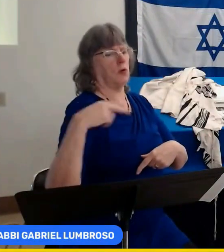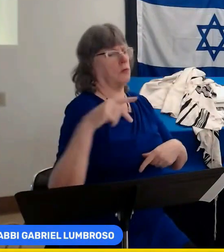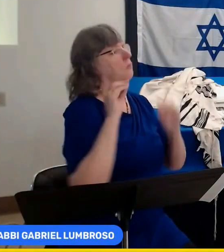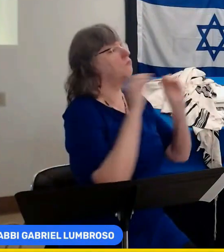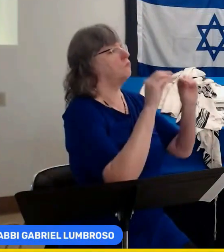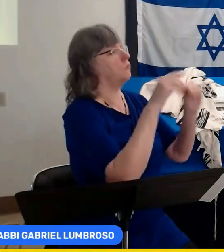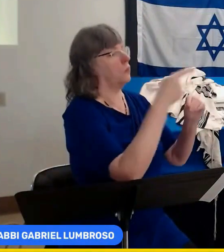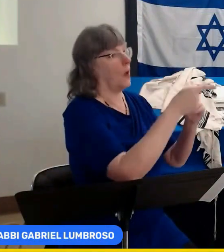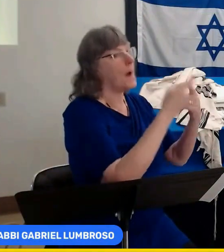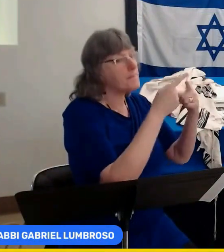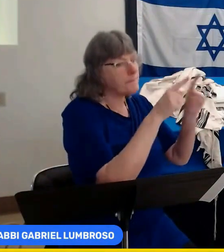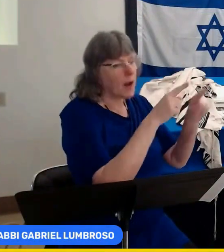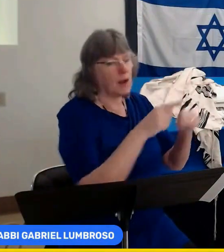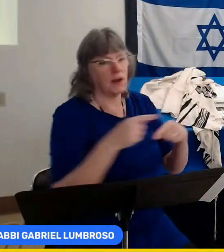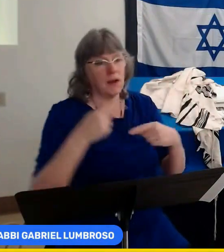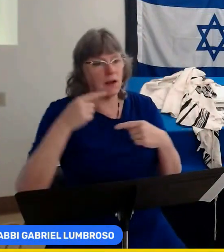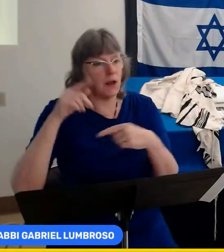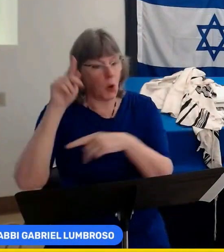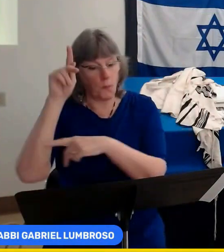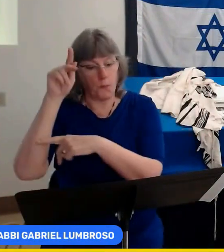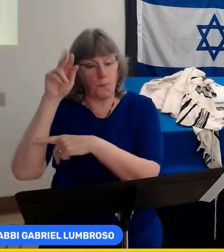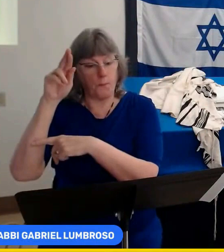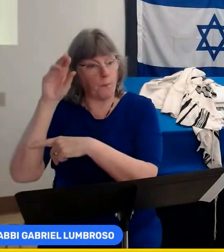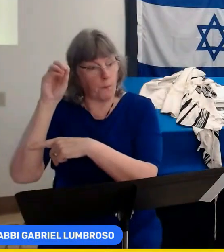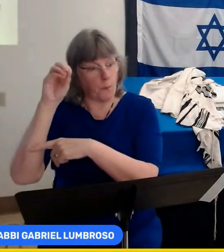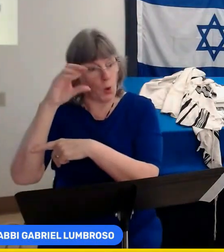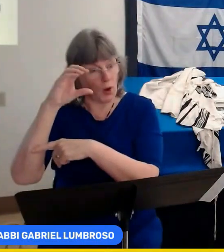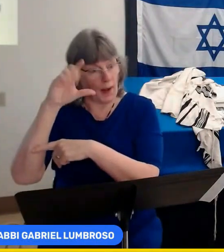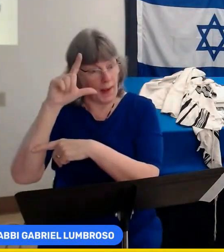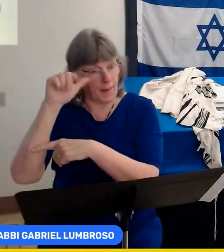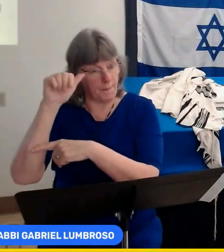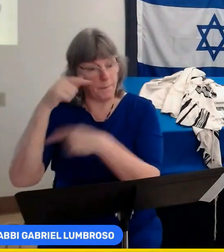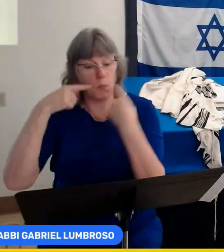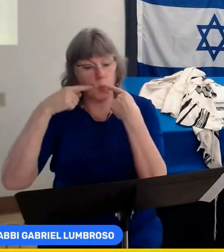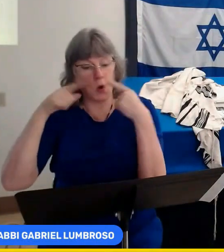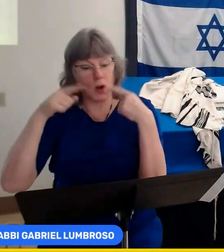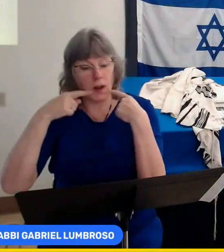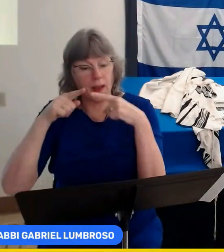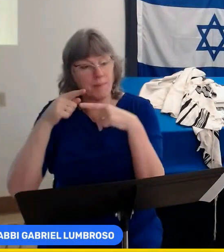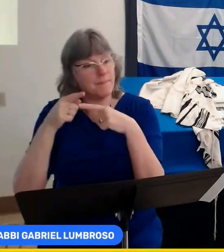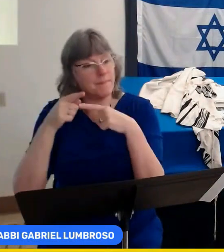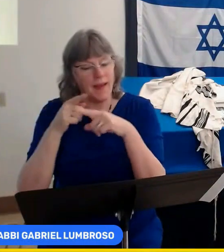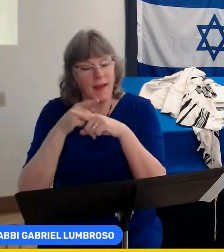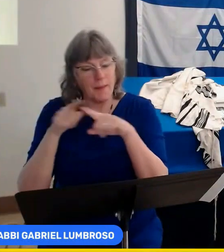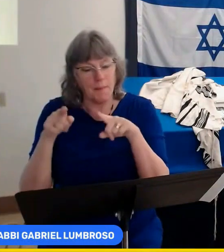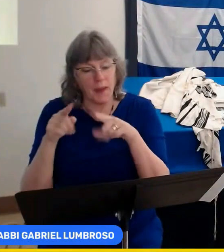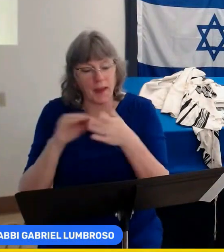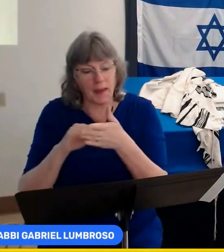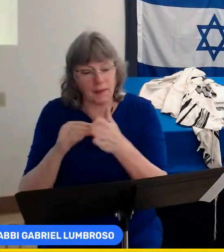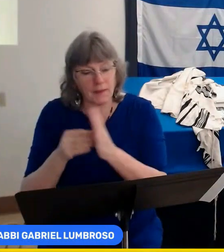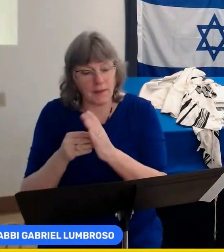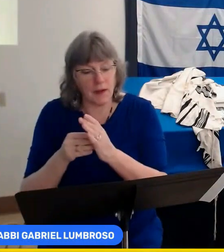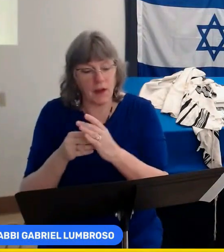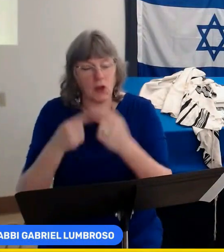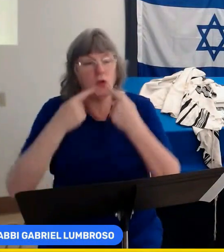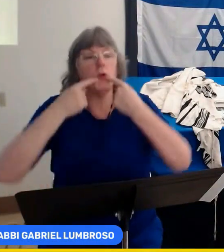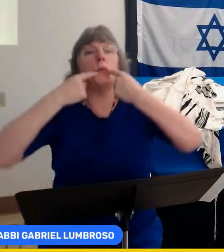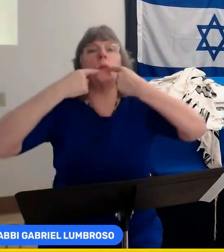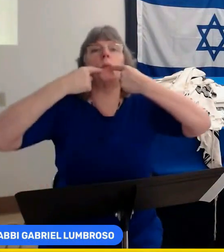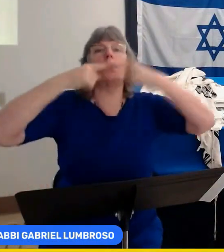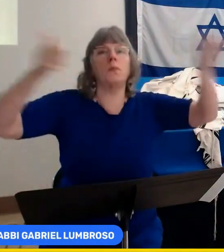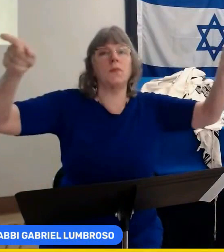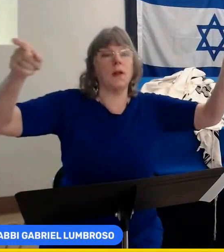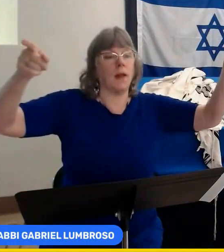Okay, so a gospel, you have this? Okay. A gospel,